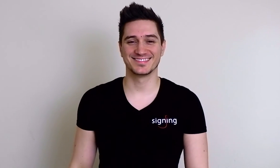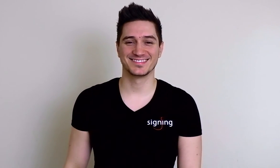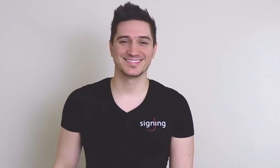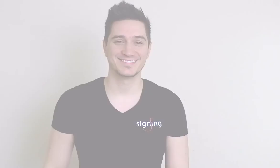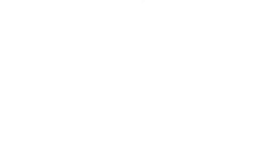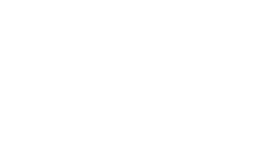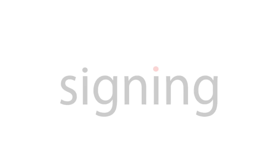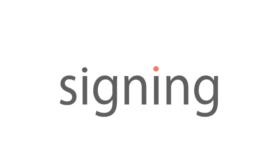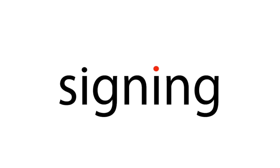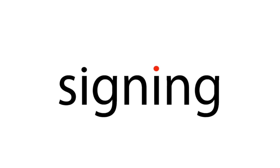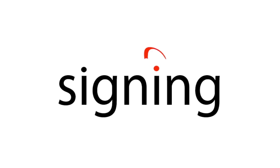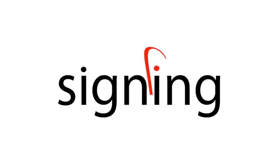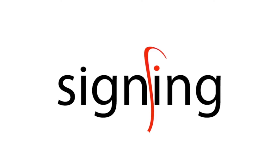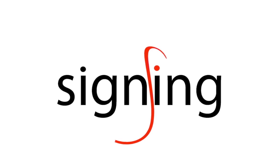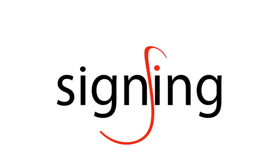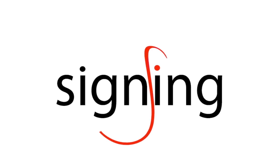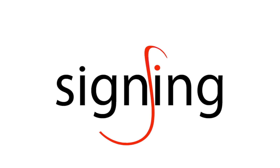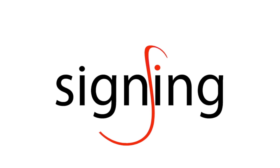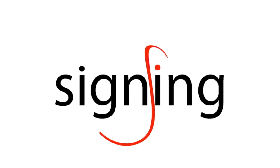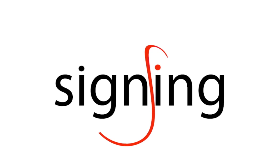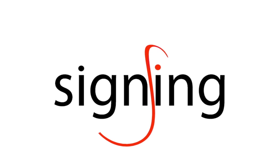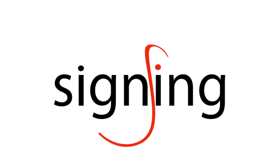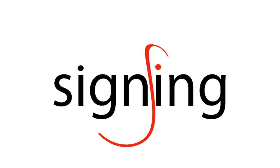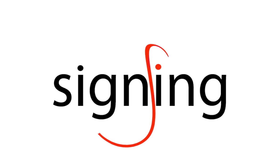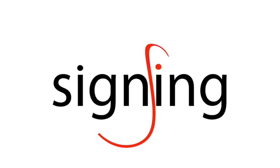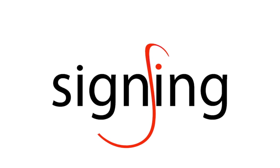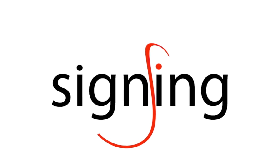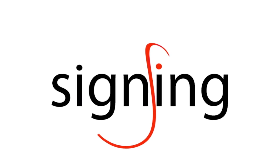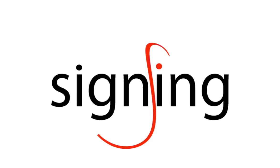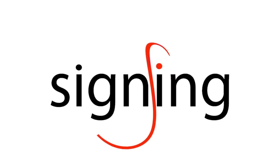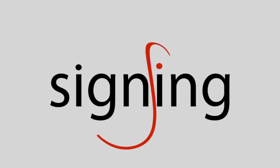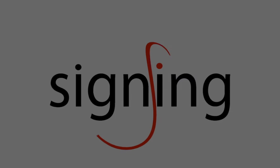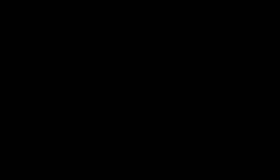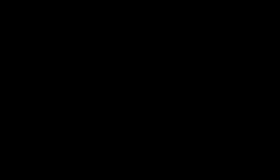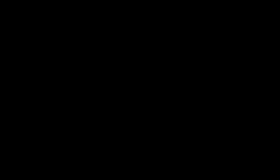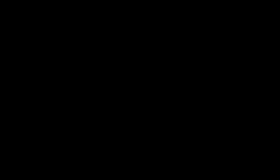the In that you Any mundo In that When You don't